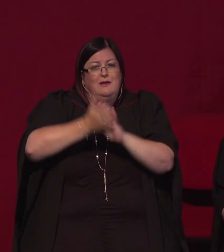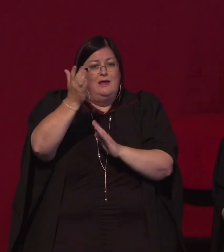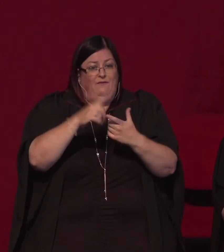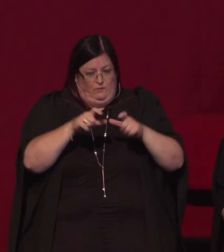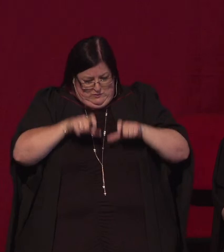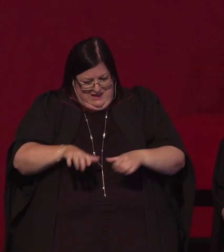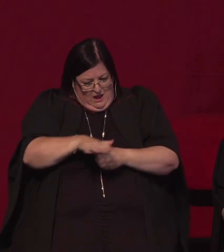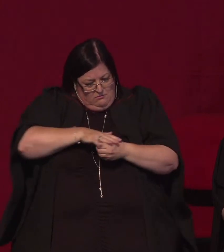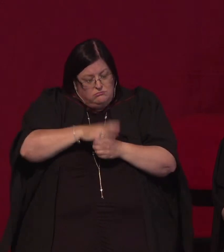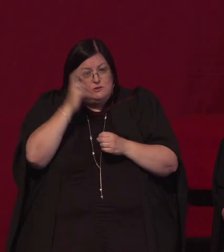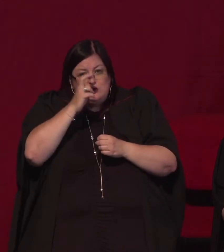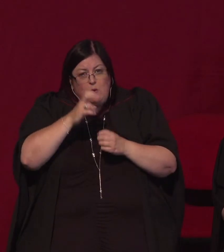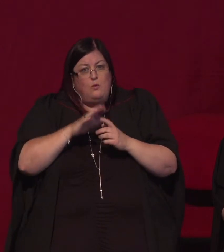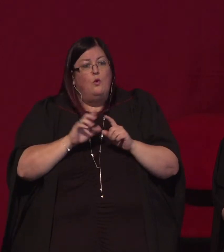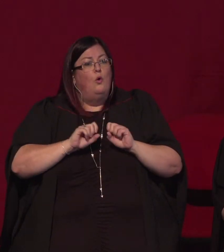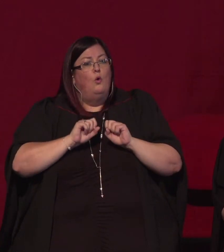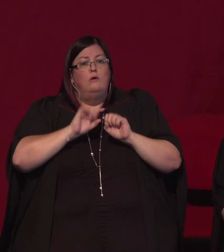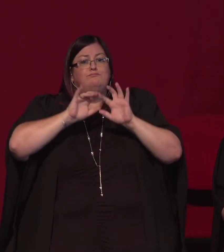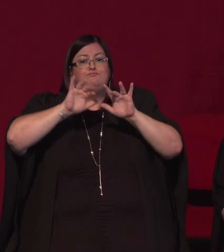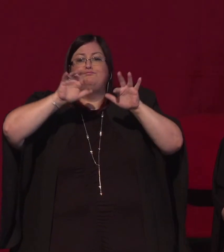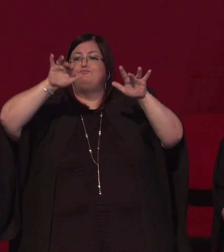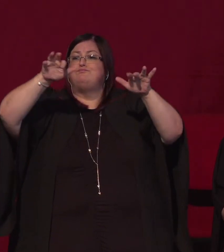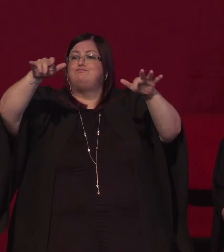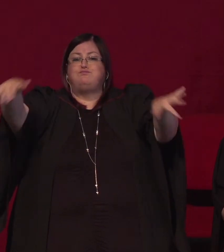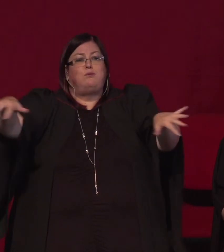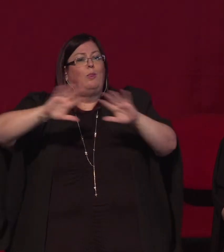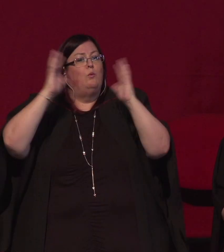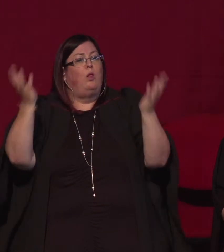staying locally or you end up being scattered across the world